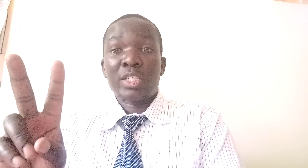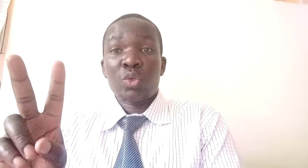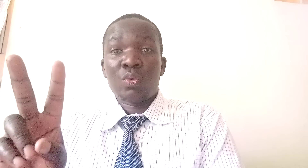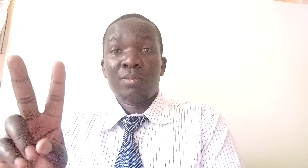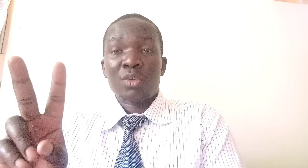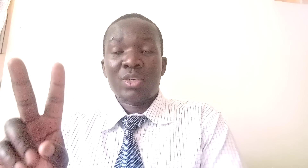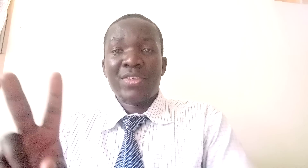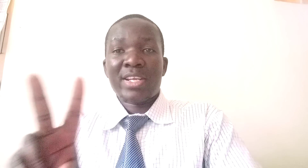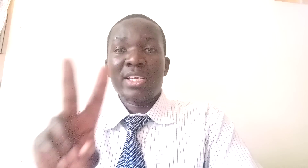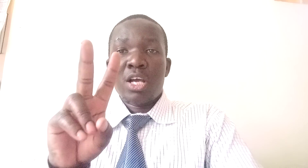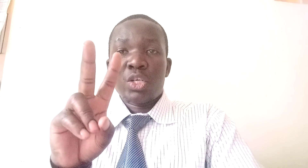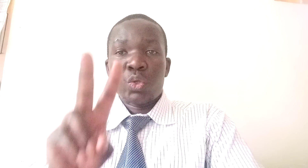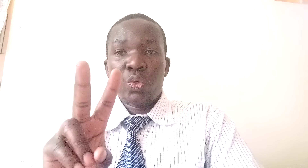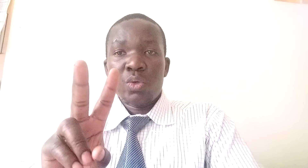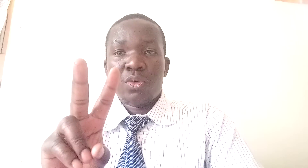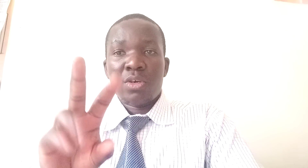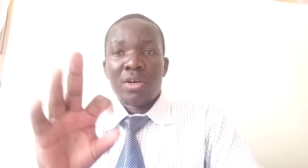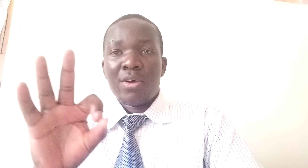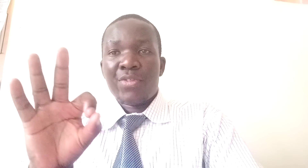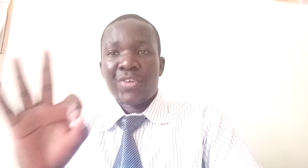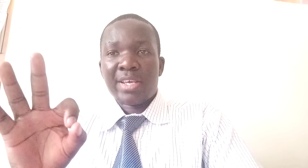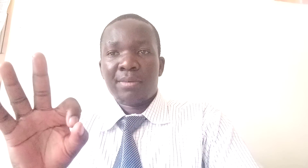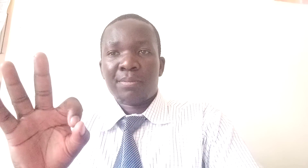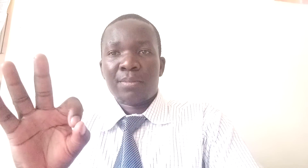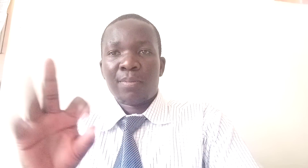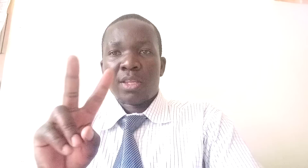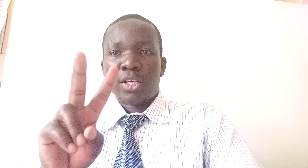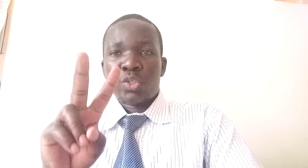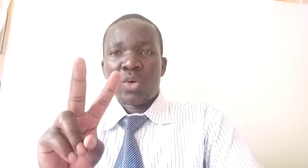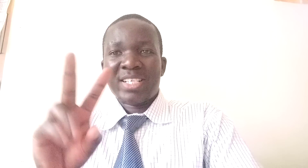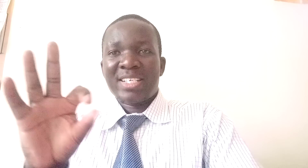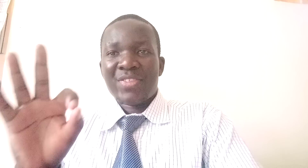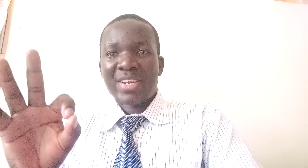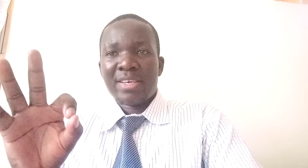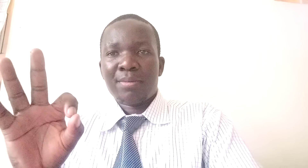22. 23, 2, 3. 23.